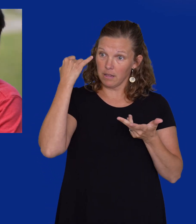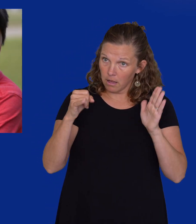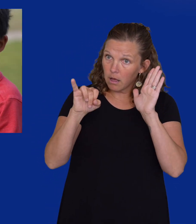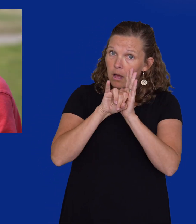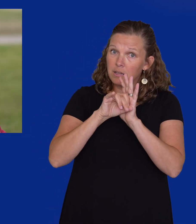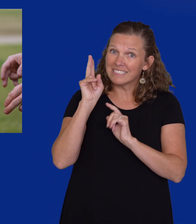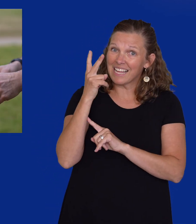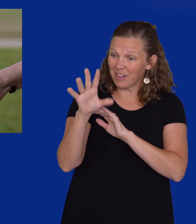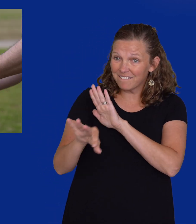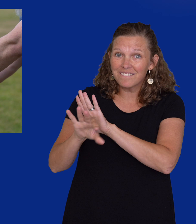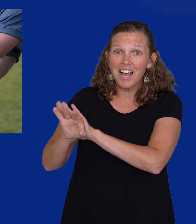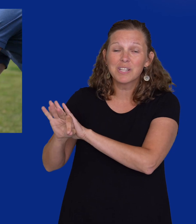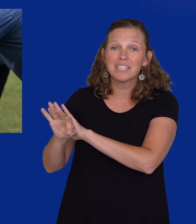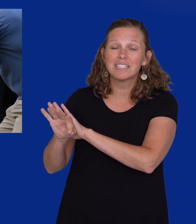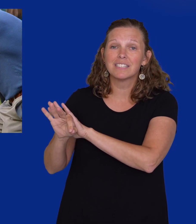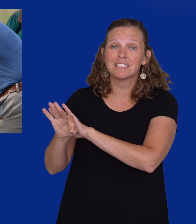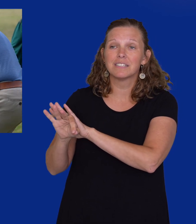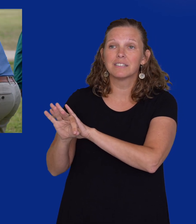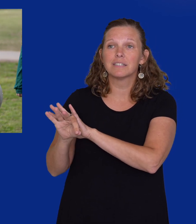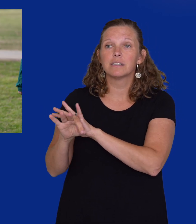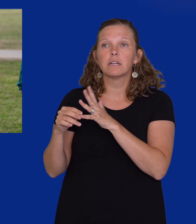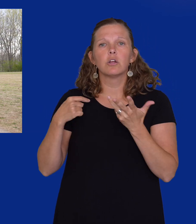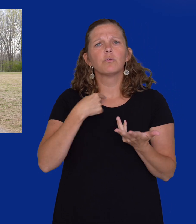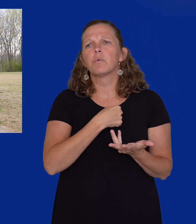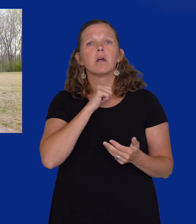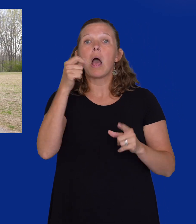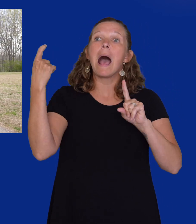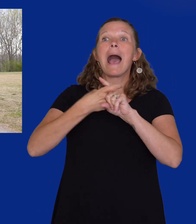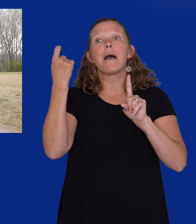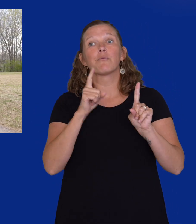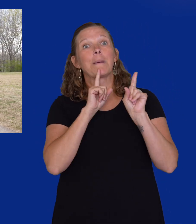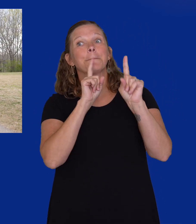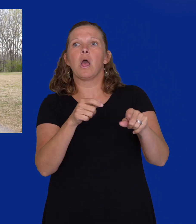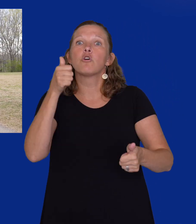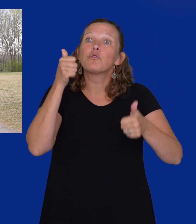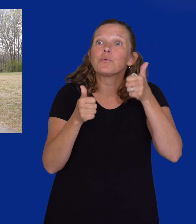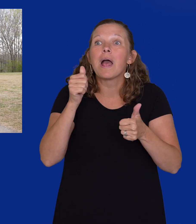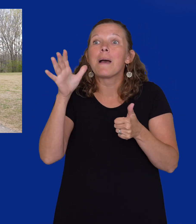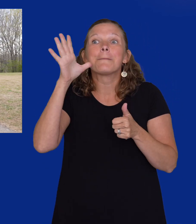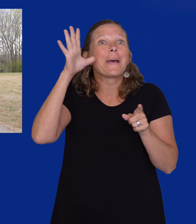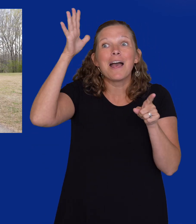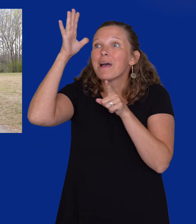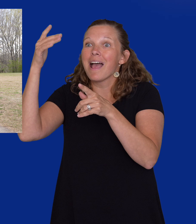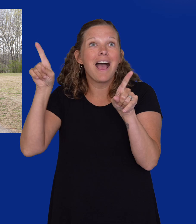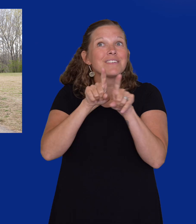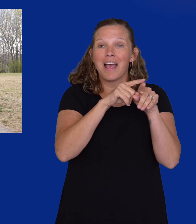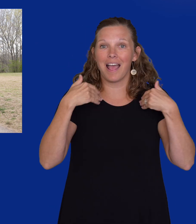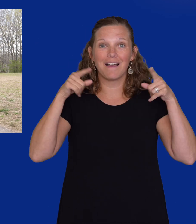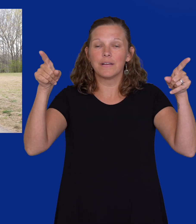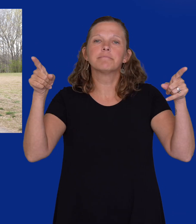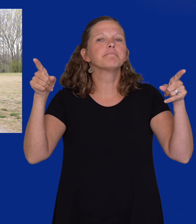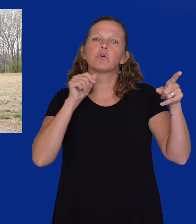If a secondary finding is identified in the patient, we do not automatically report which parent